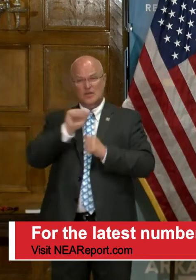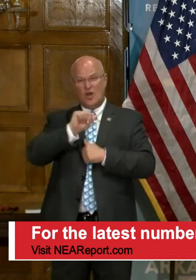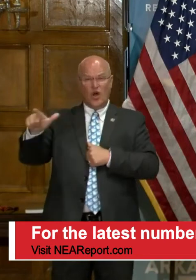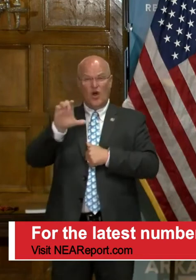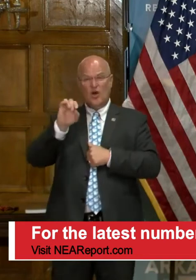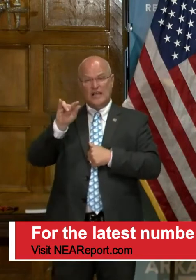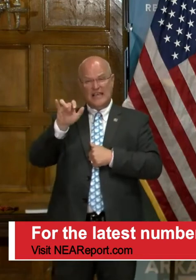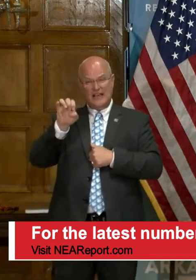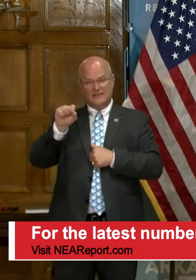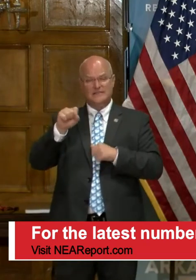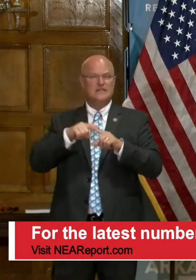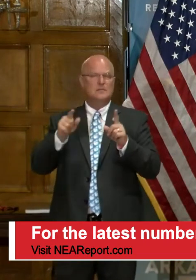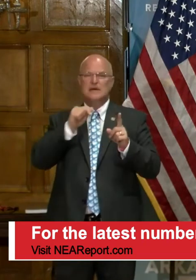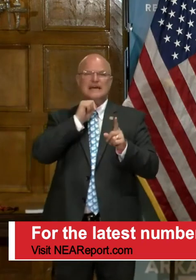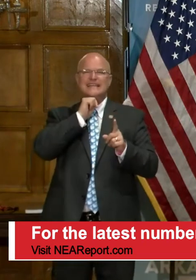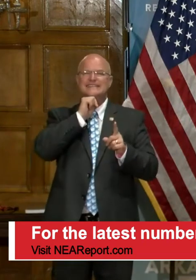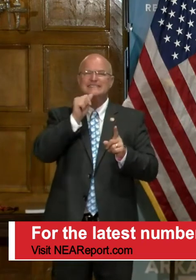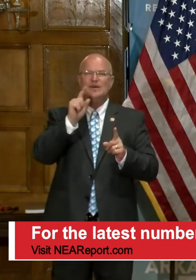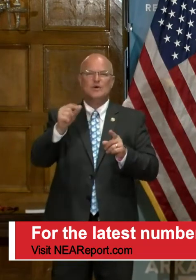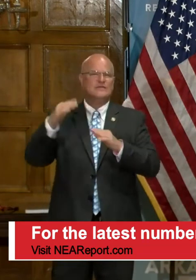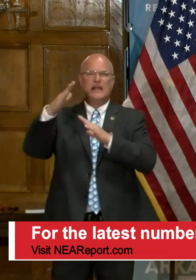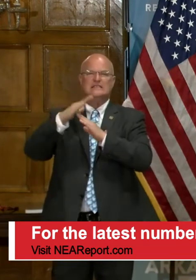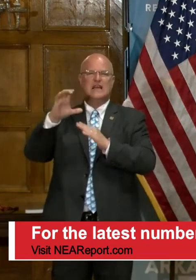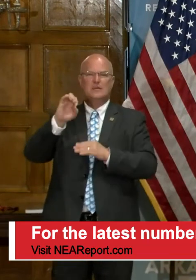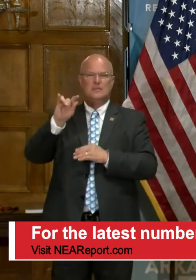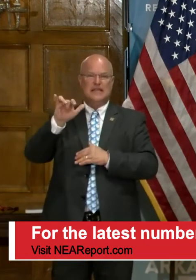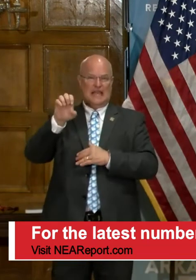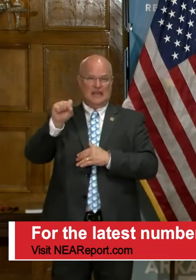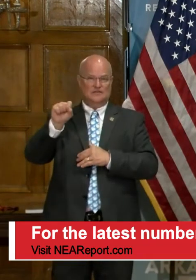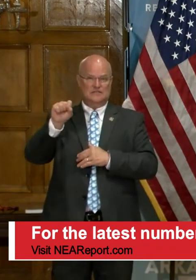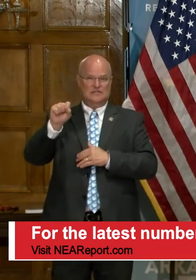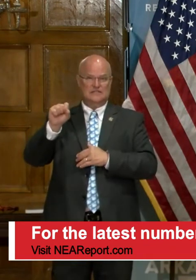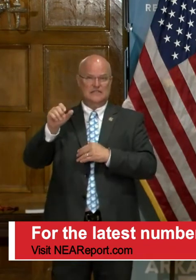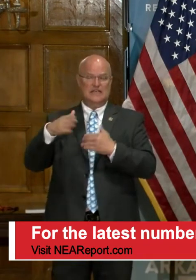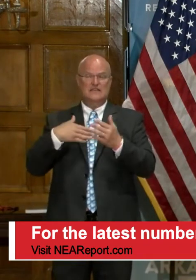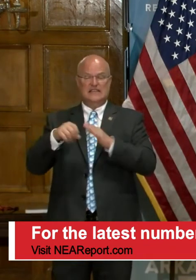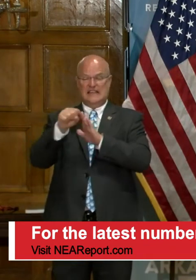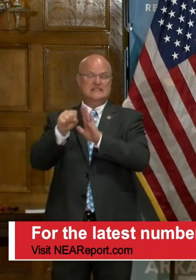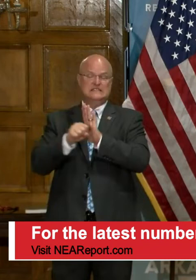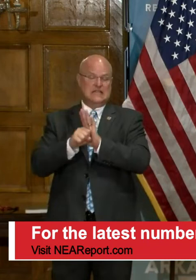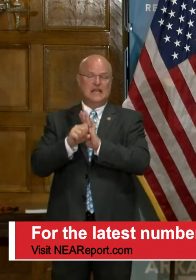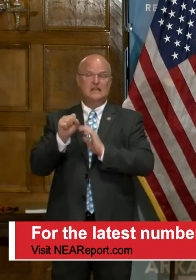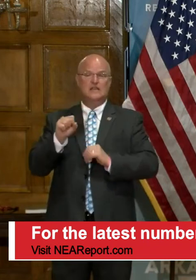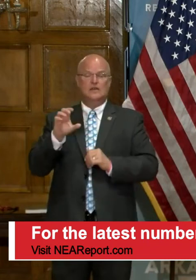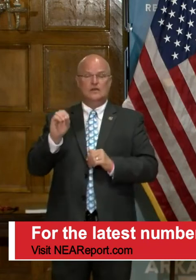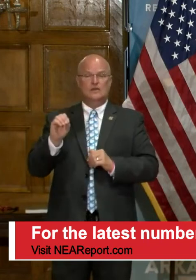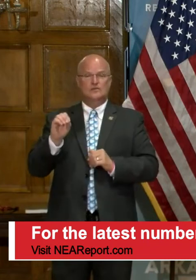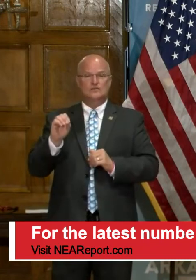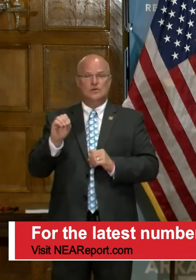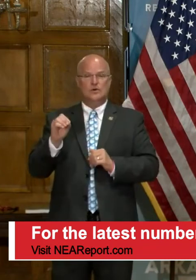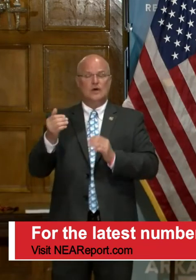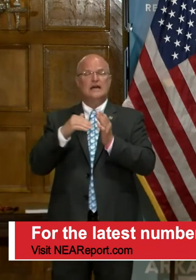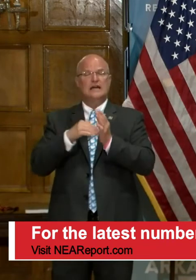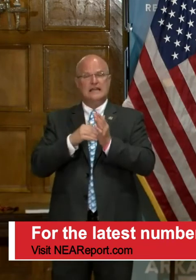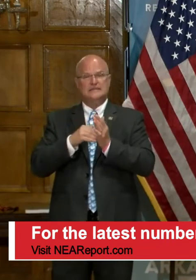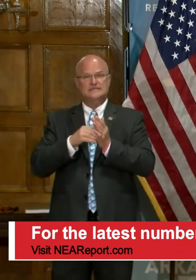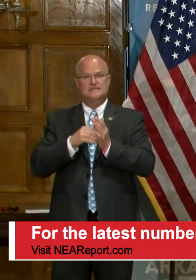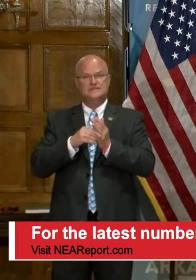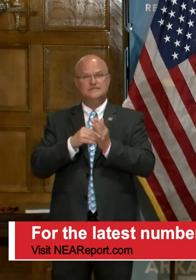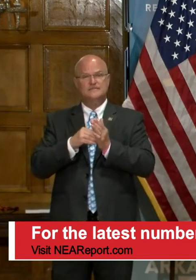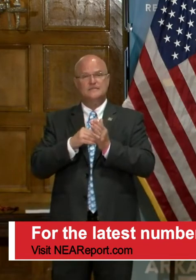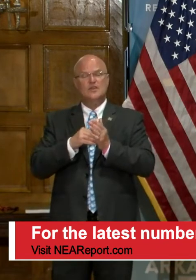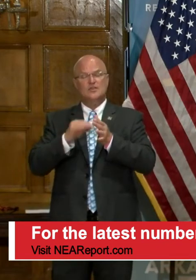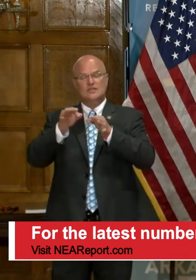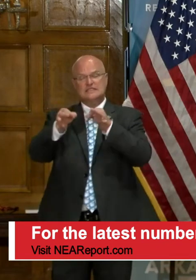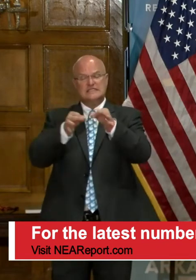counties, but it's certainly not one of our top counties even in the state. So again, you